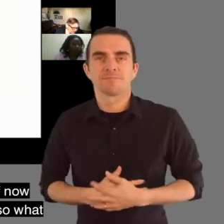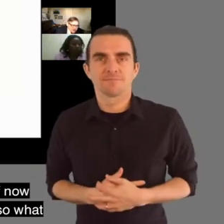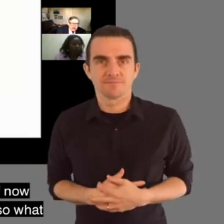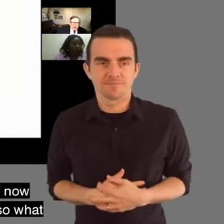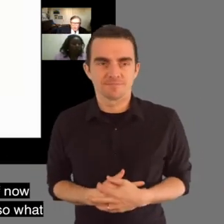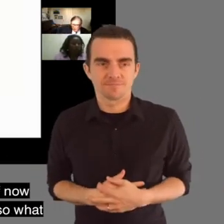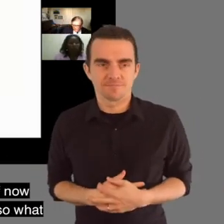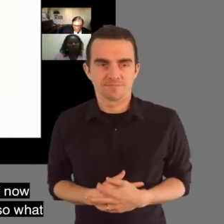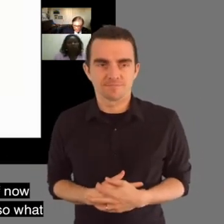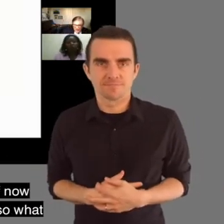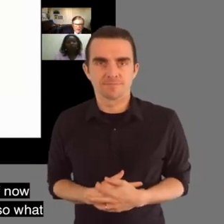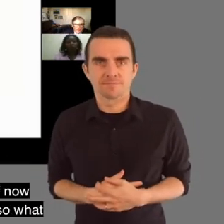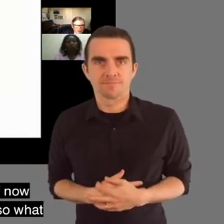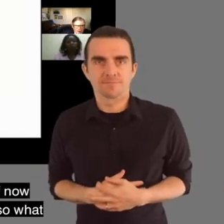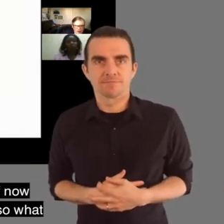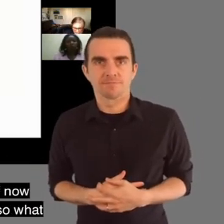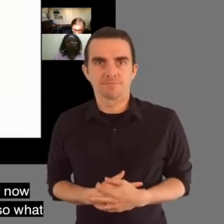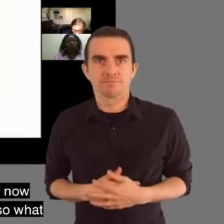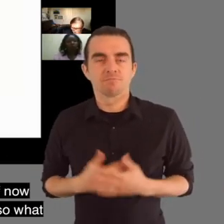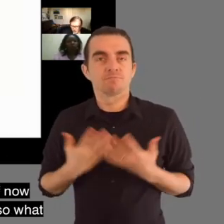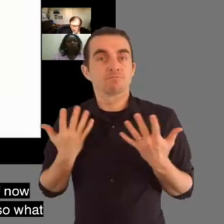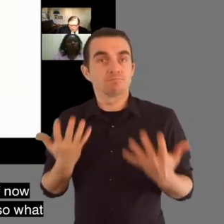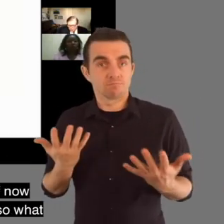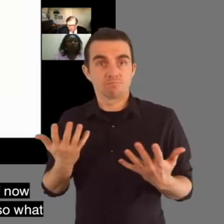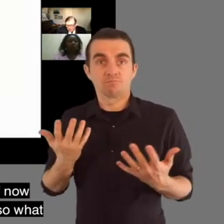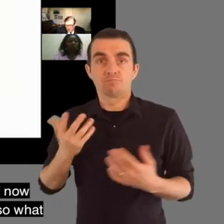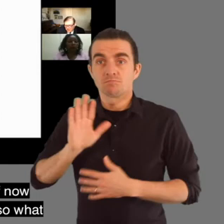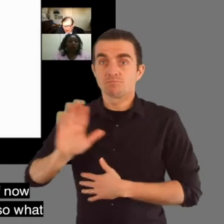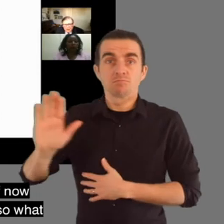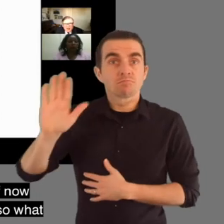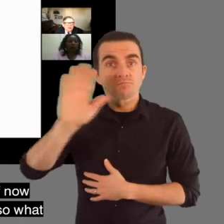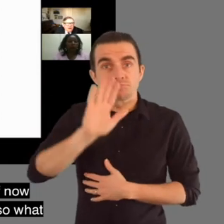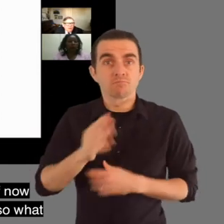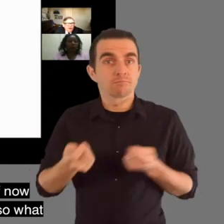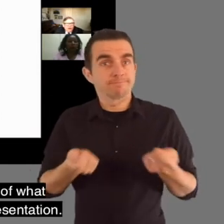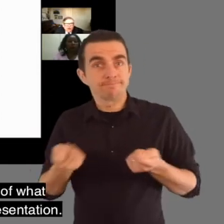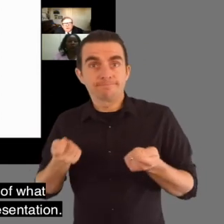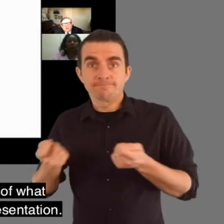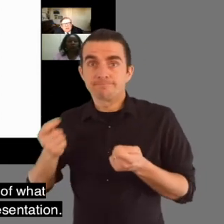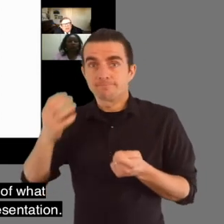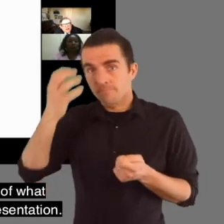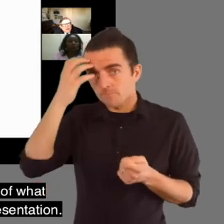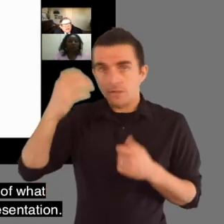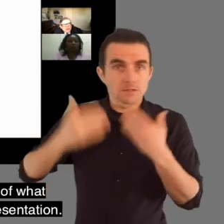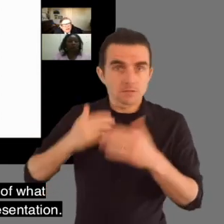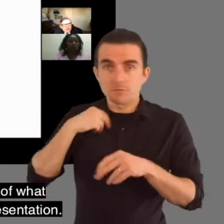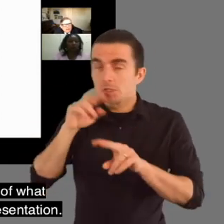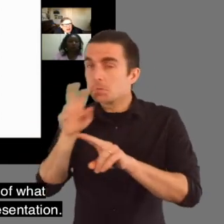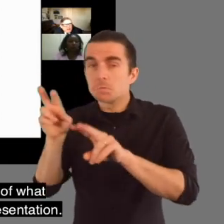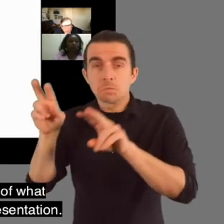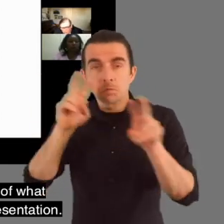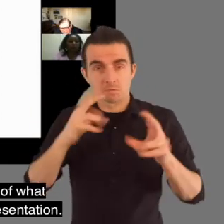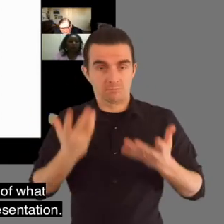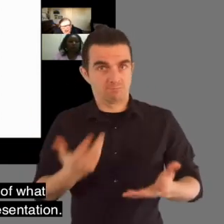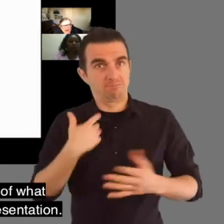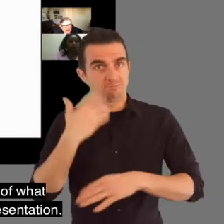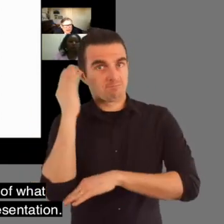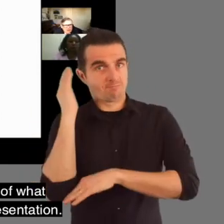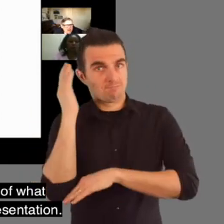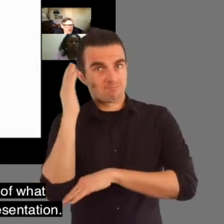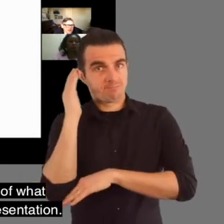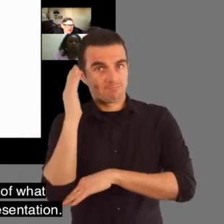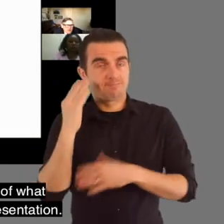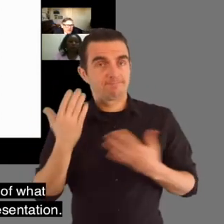you to finish us off now. Very brief on this one, Sarah. So what should the states do as a result of what we found